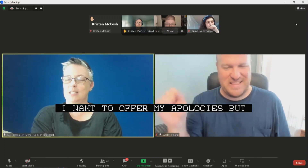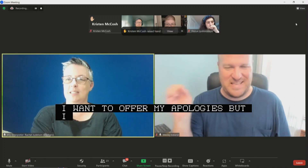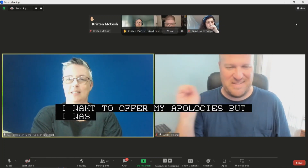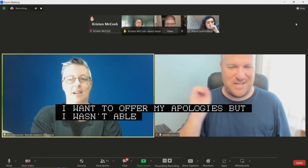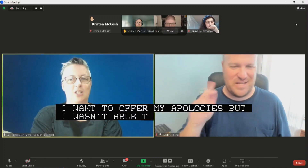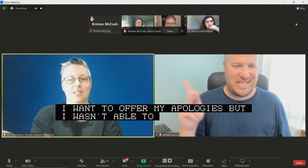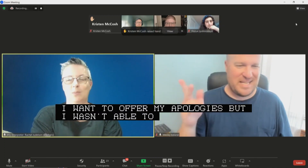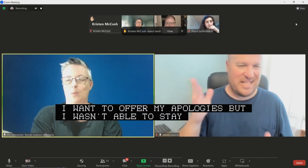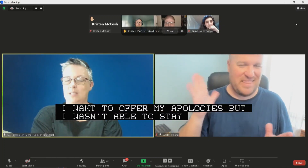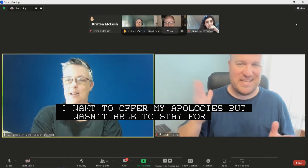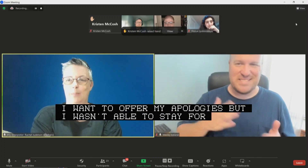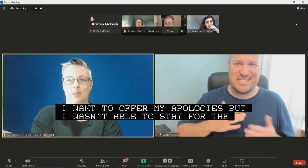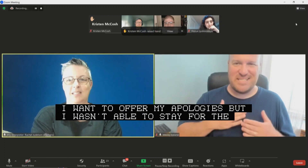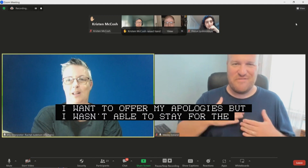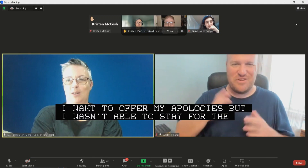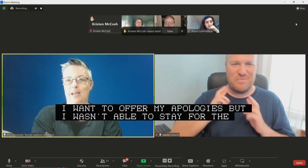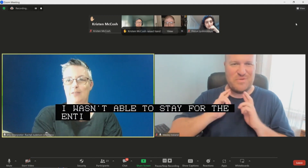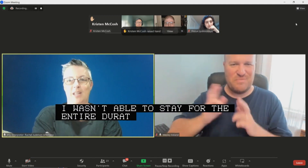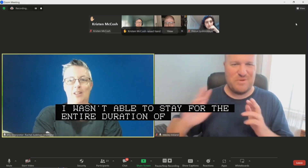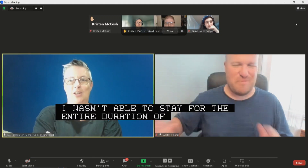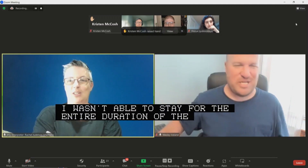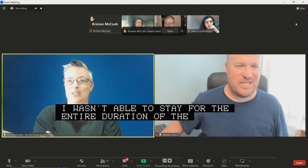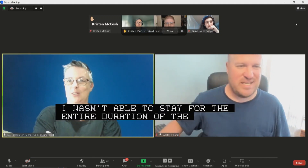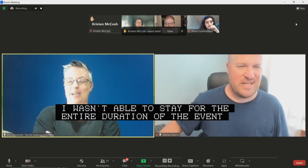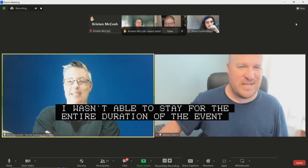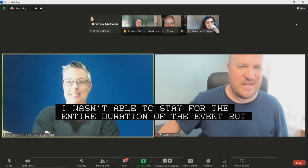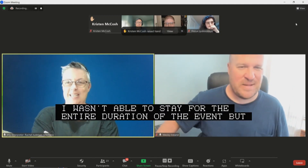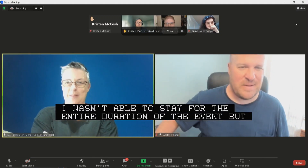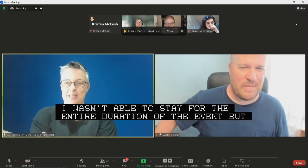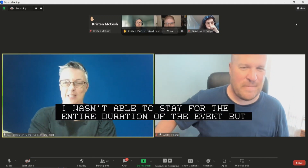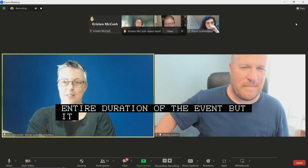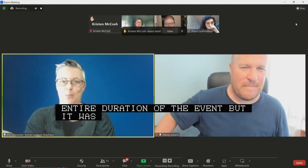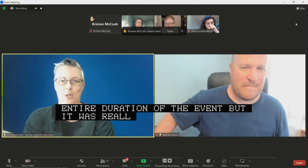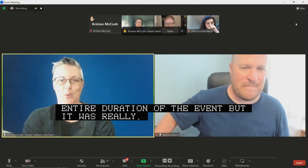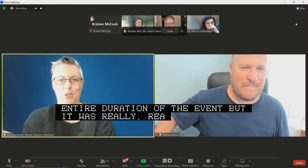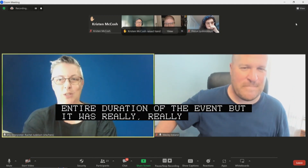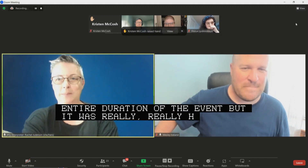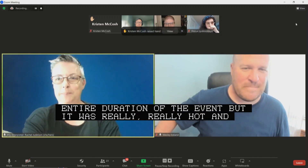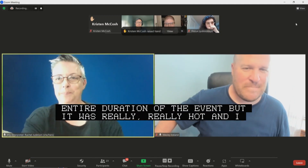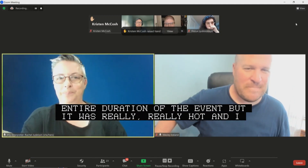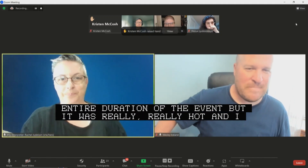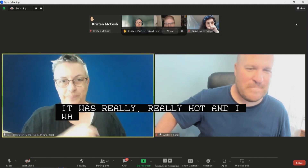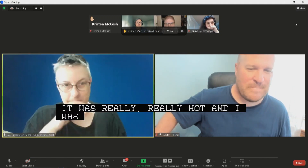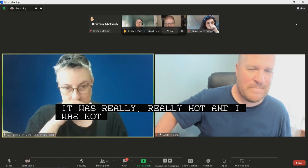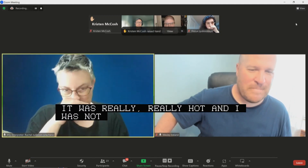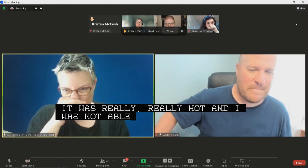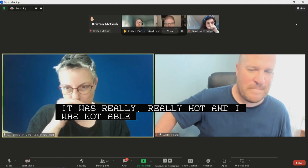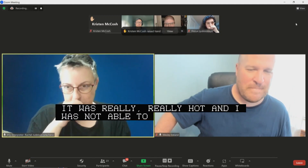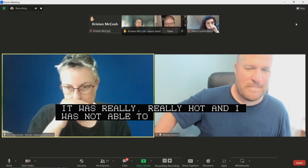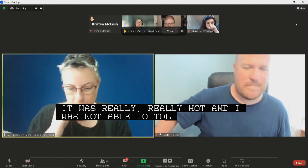And I just was not able to tolerate it for that long. So I needed to get myself the work cooler.